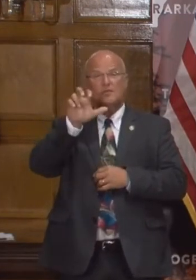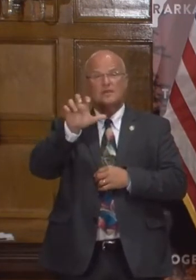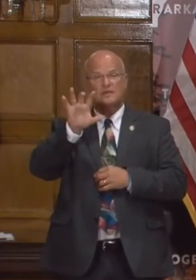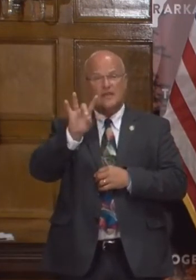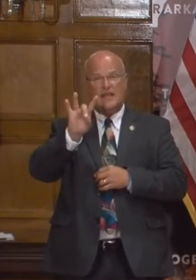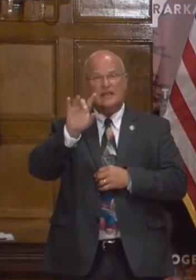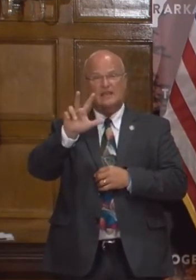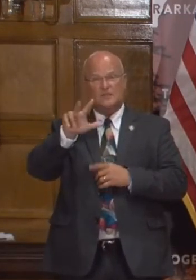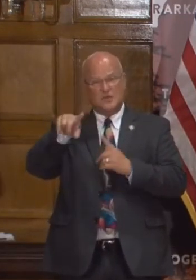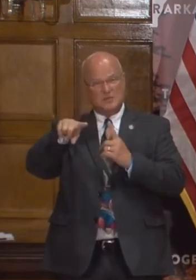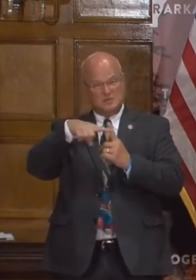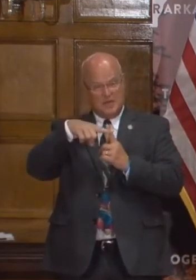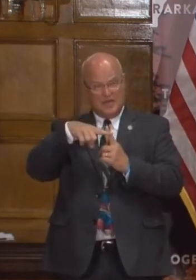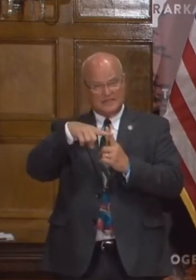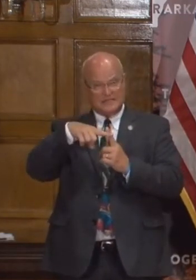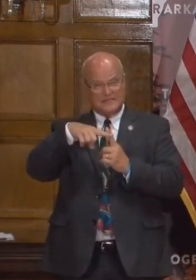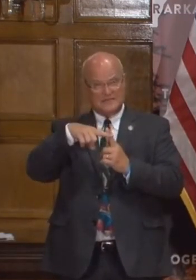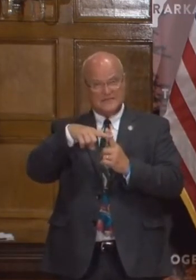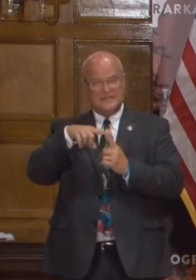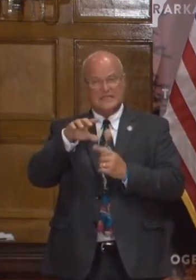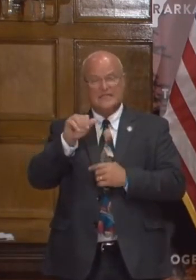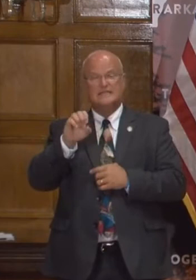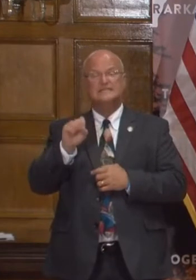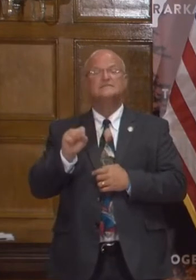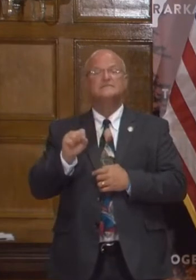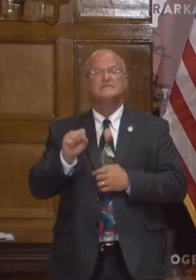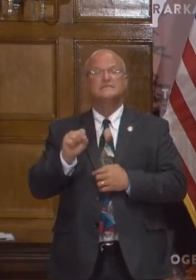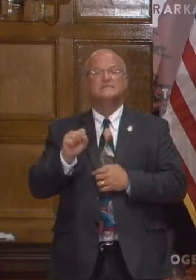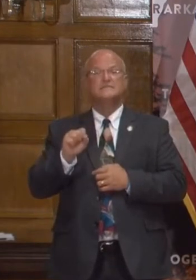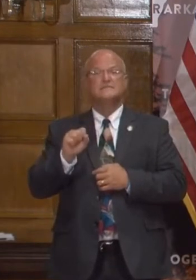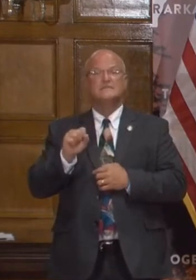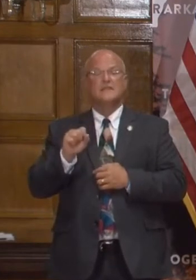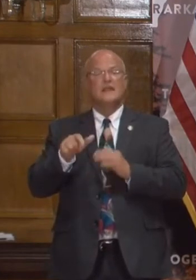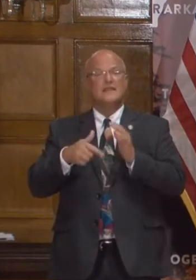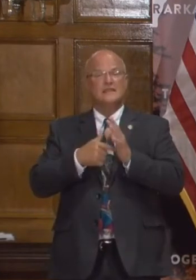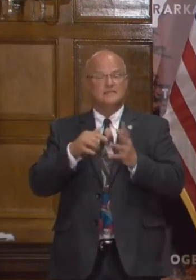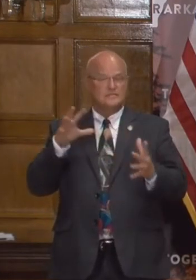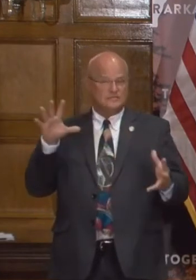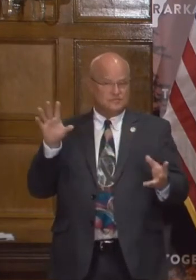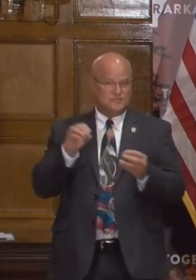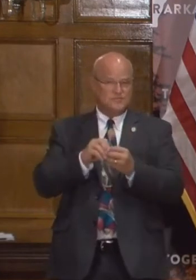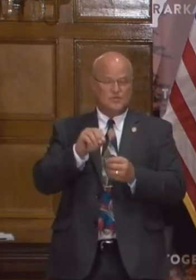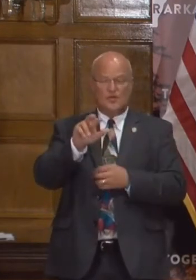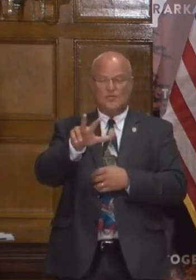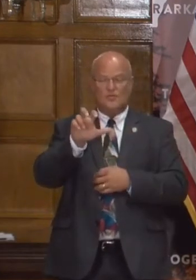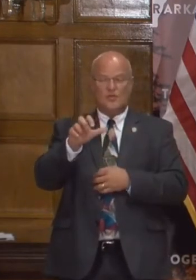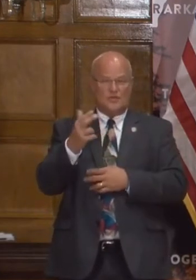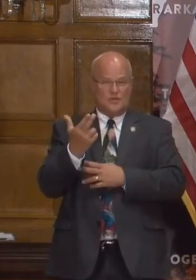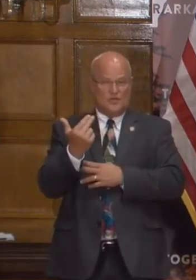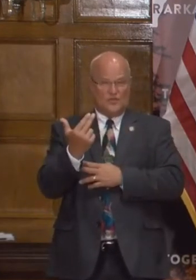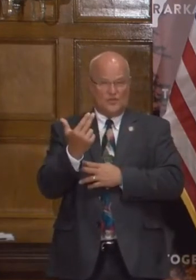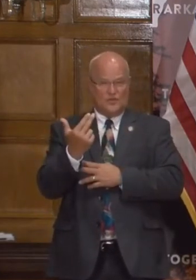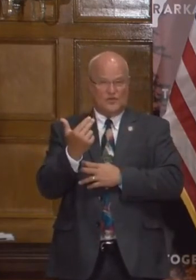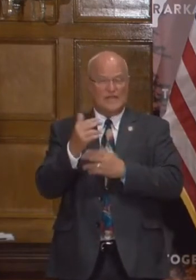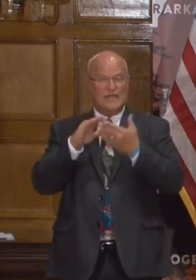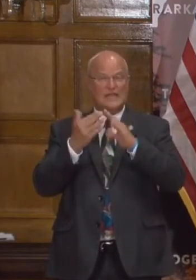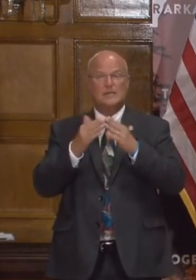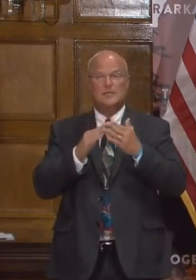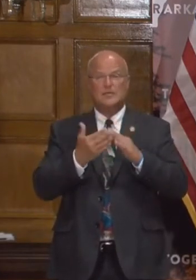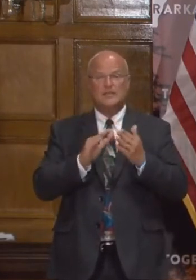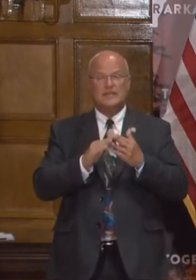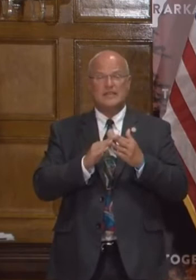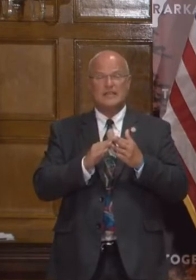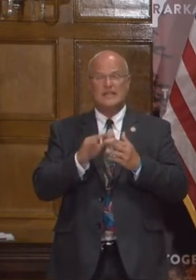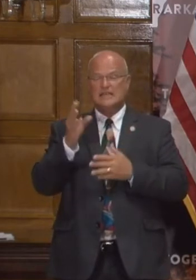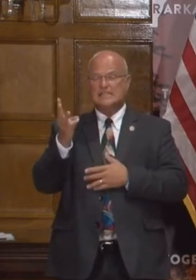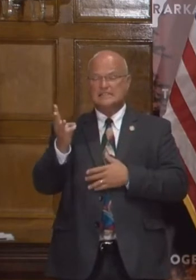383 positive specimens. These were comprised by 313 community specimens